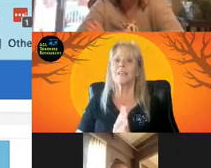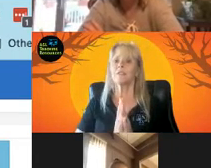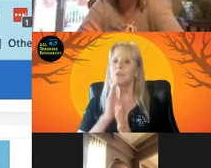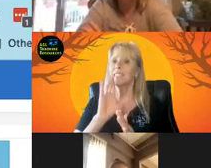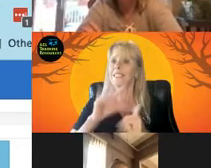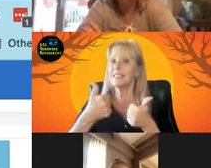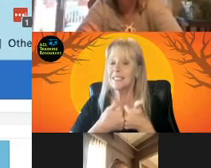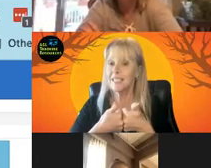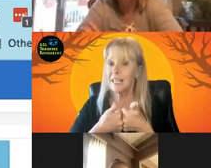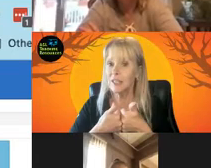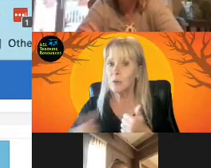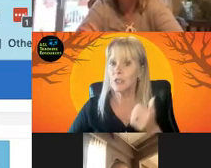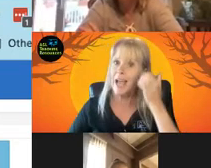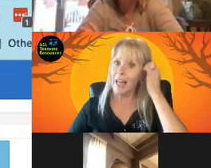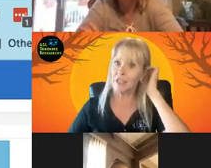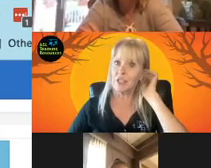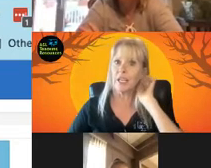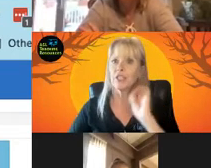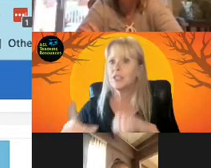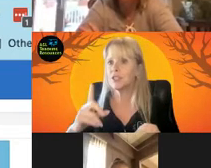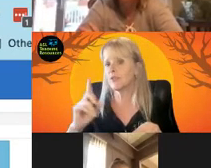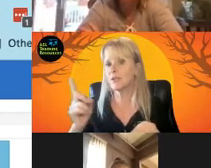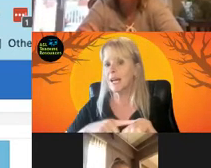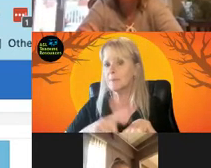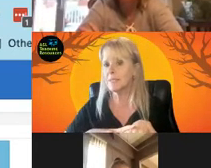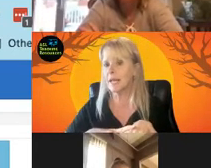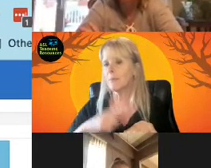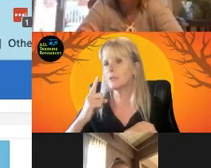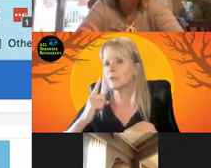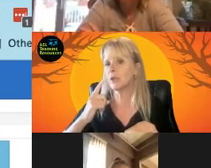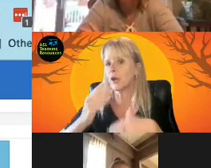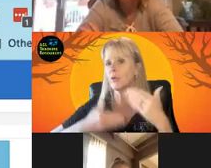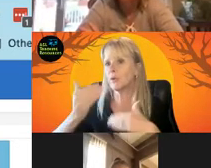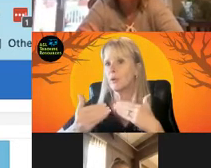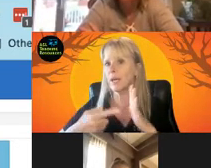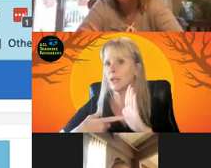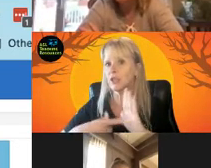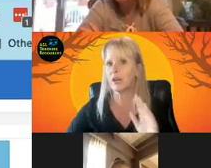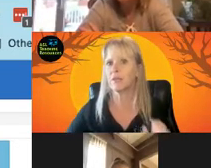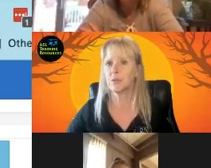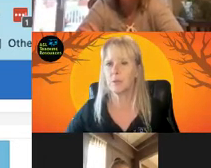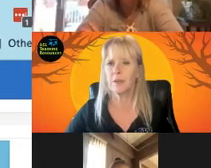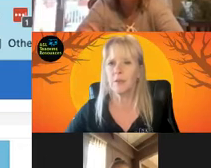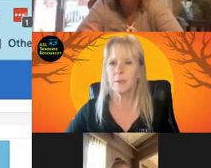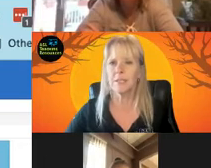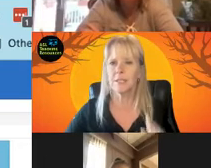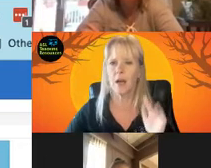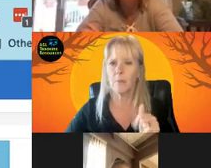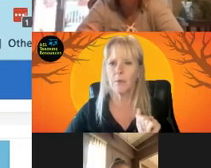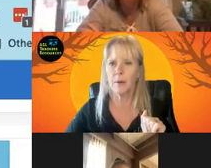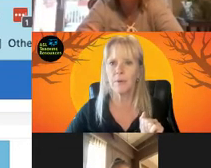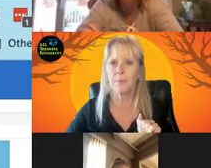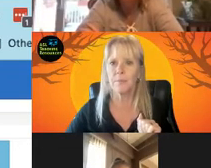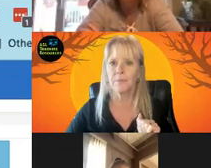With this level 2, it does get a little more challenging. And just for time's sake, I'm just going to go through and share this with you. And let me